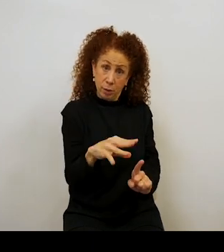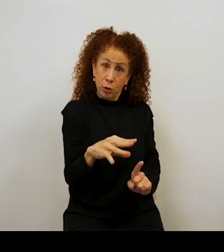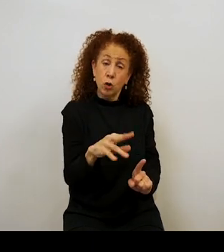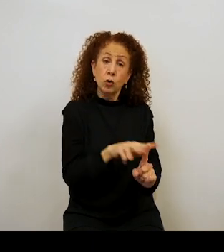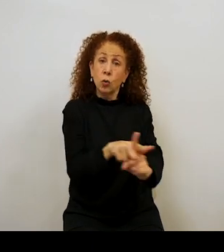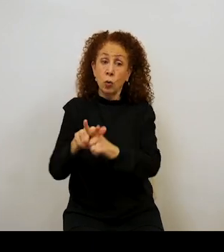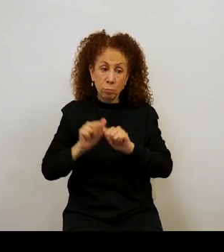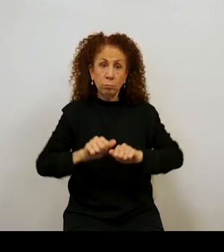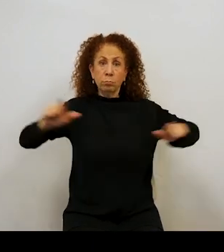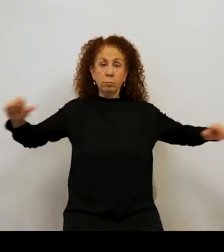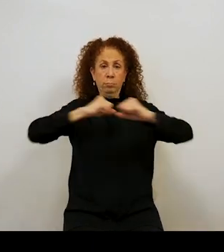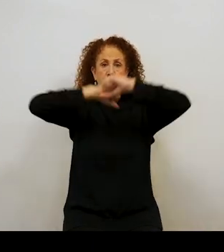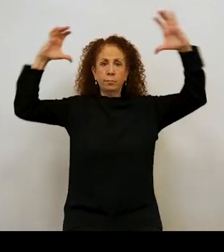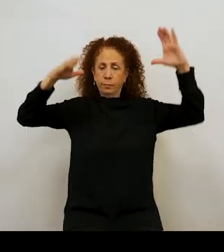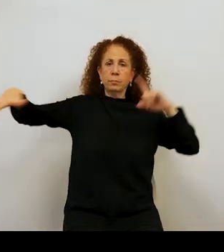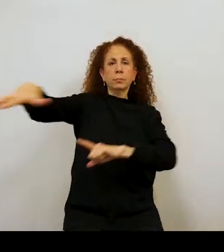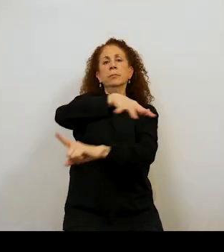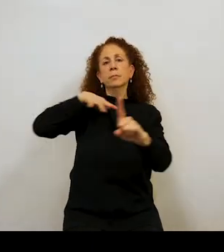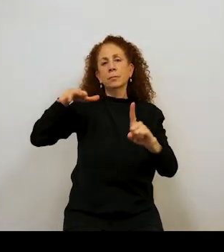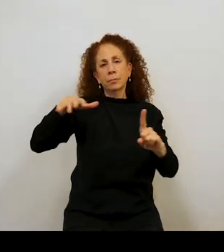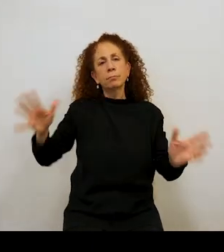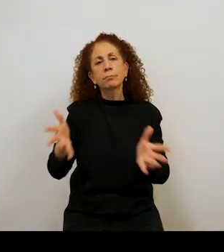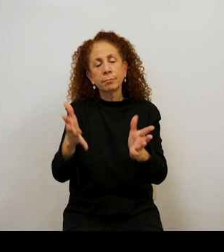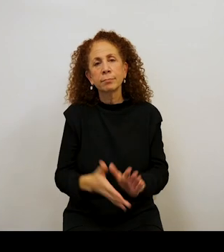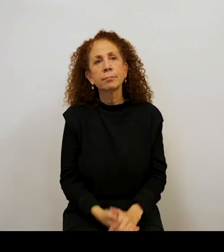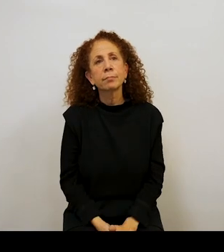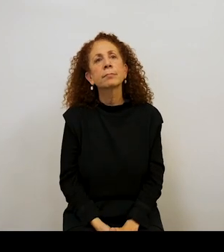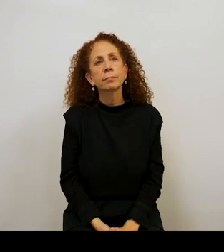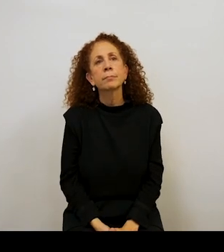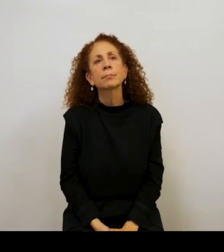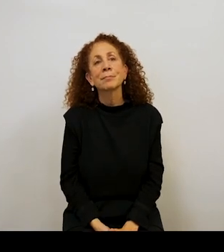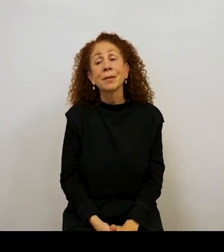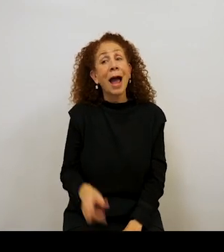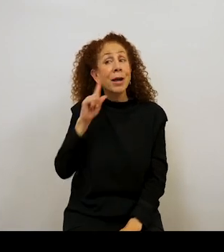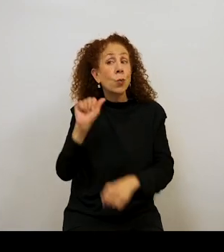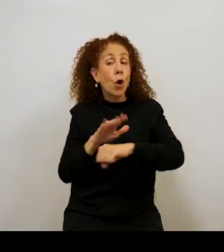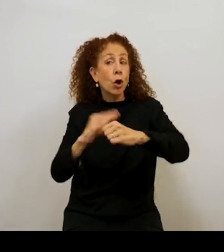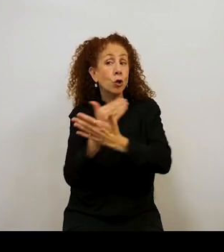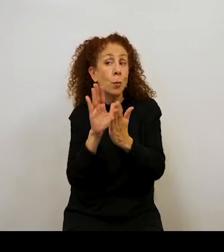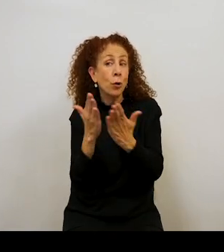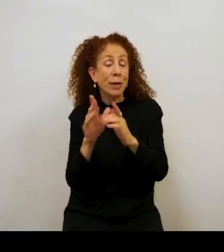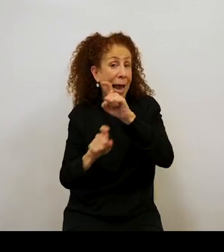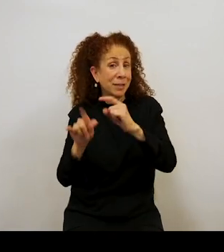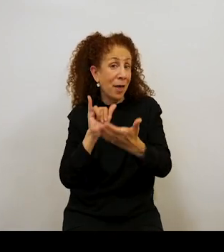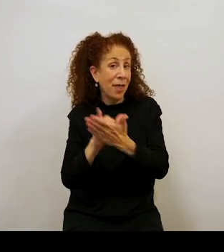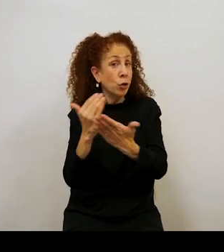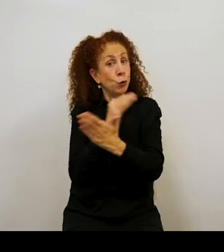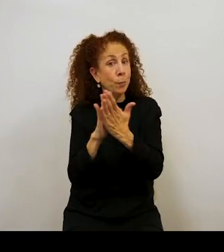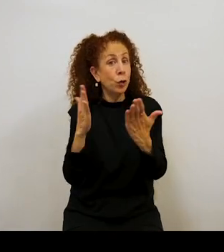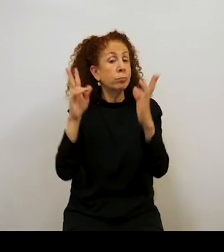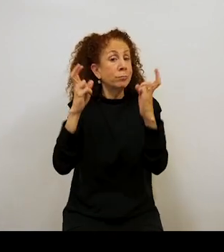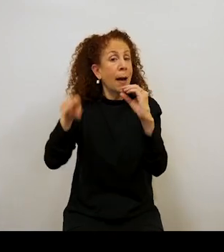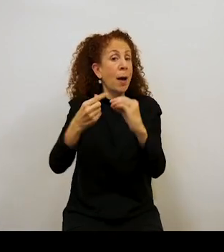try and imagine what is surrounding it. Mm-hmm. So I know you're working on a new book. Can I ask you a little bit about what it's about? I mean,